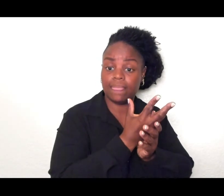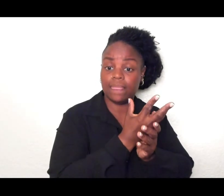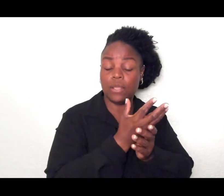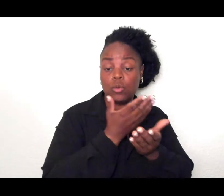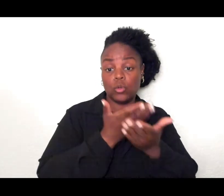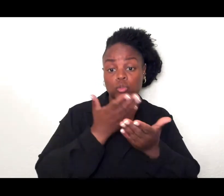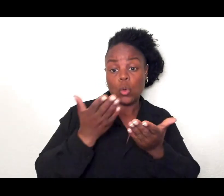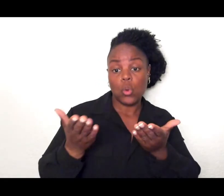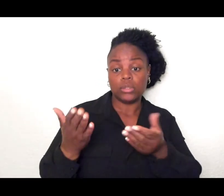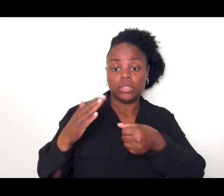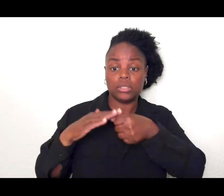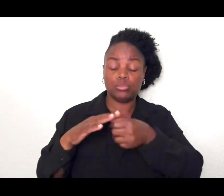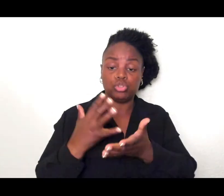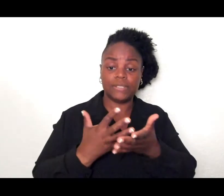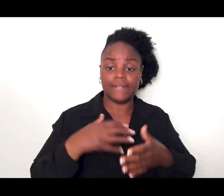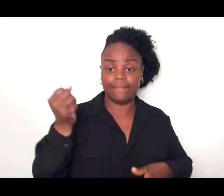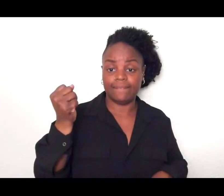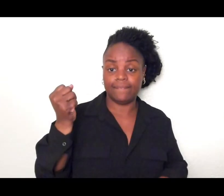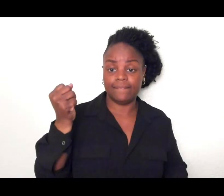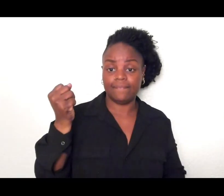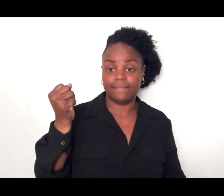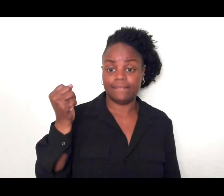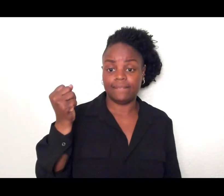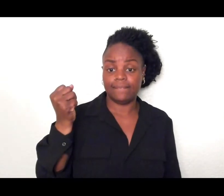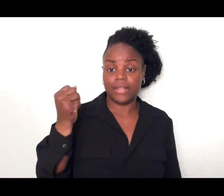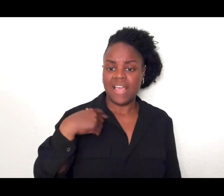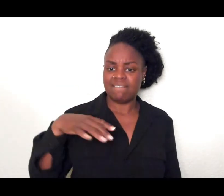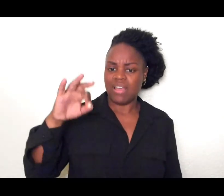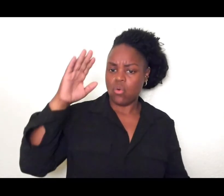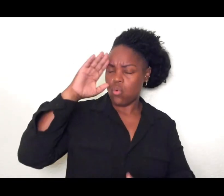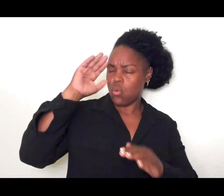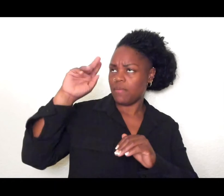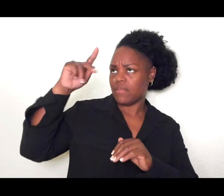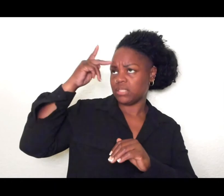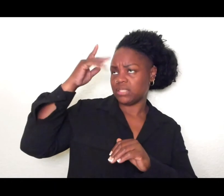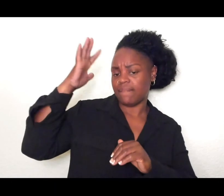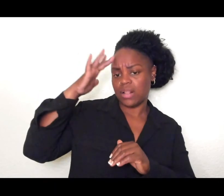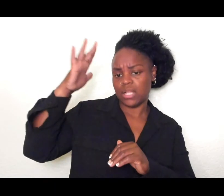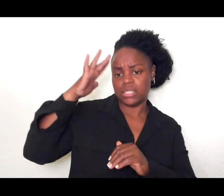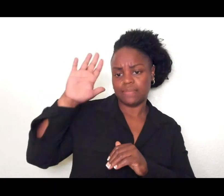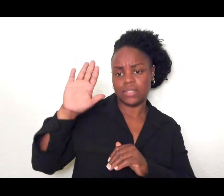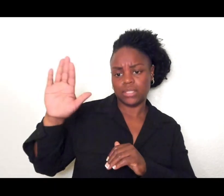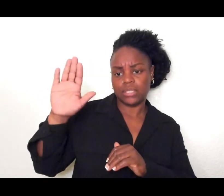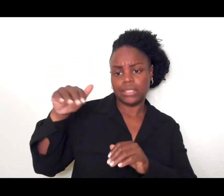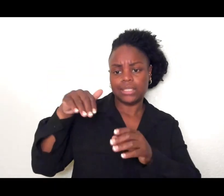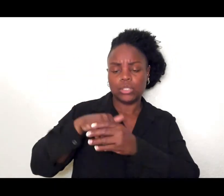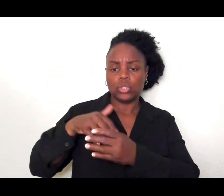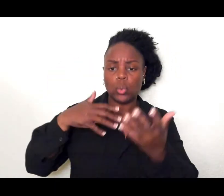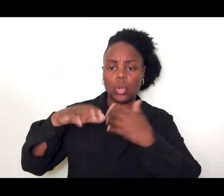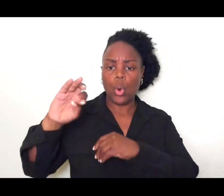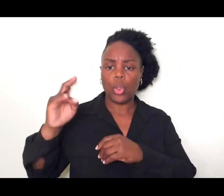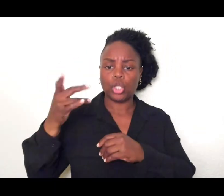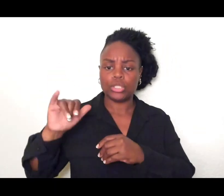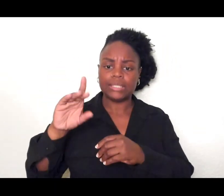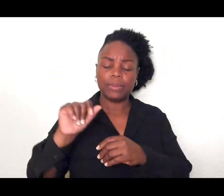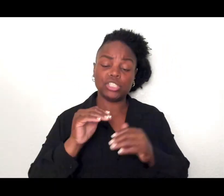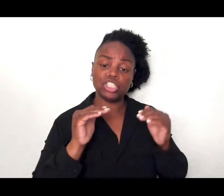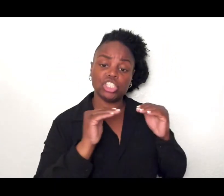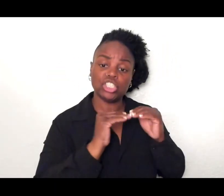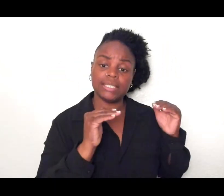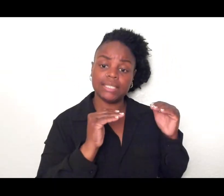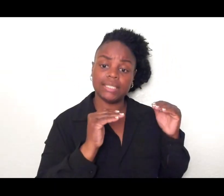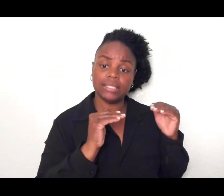in that definition of beauty. I don't believe in that definition of success or joy or pleasure. And so, like, how do